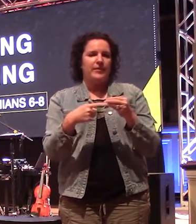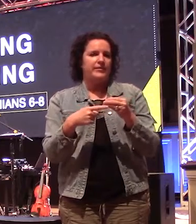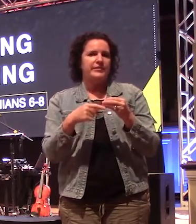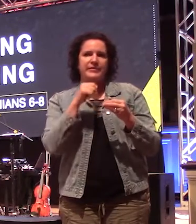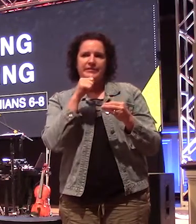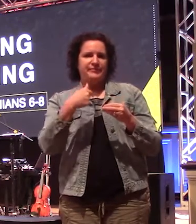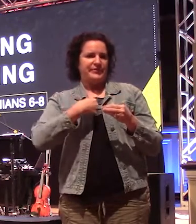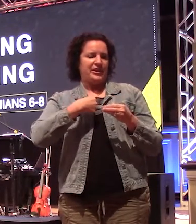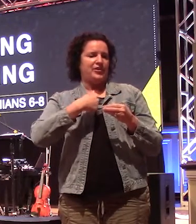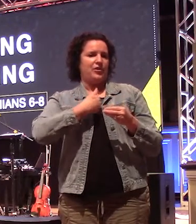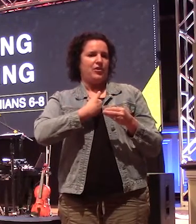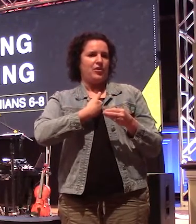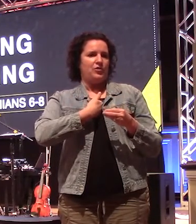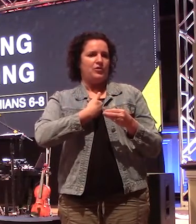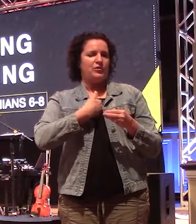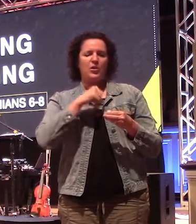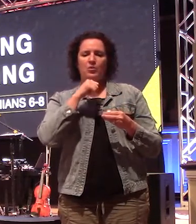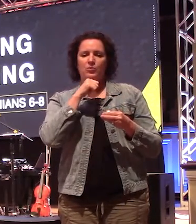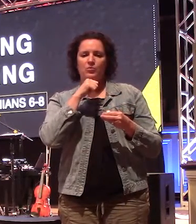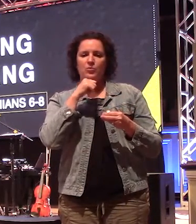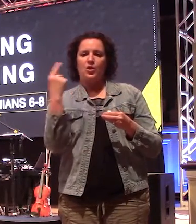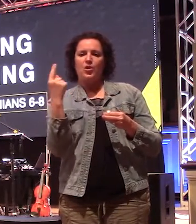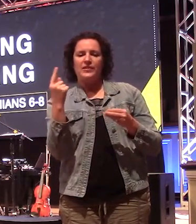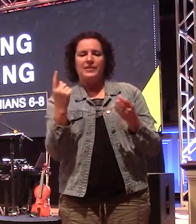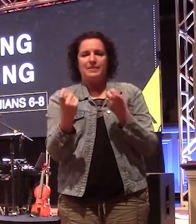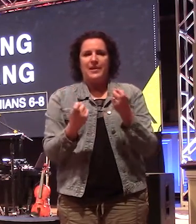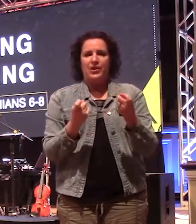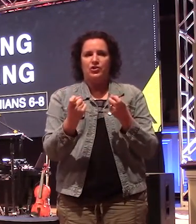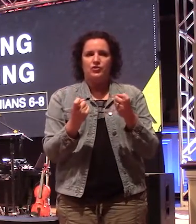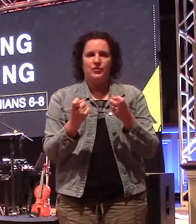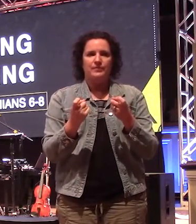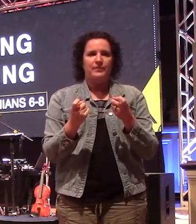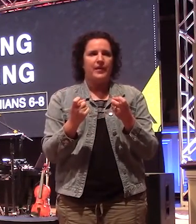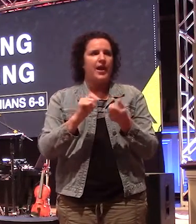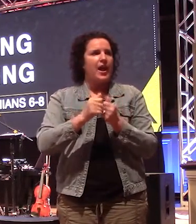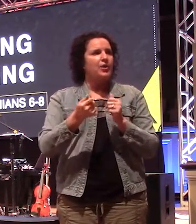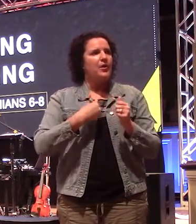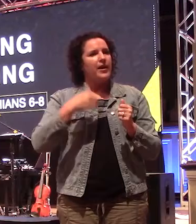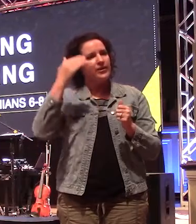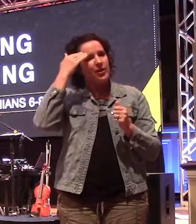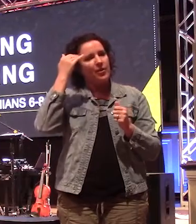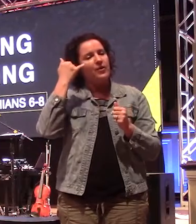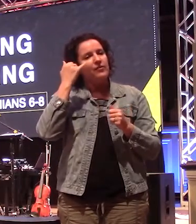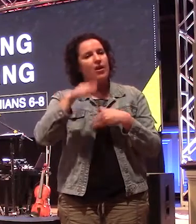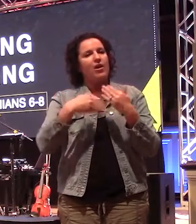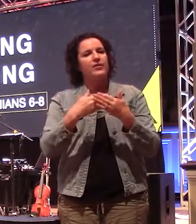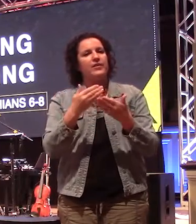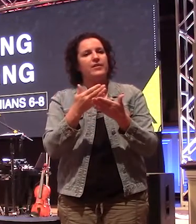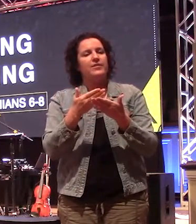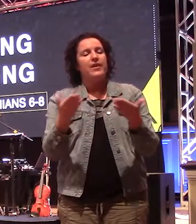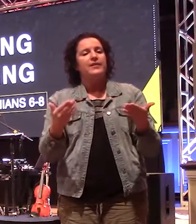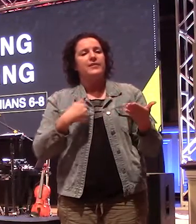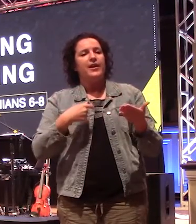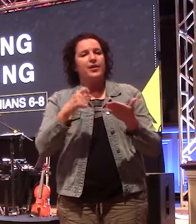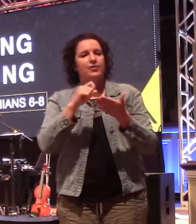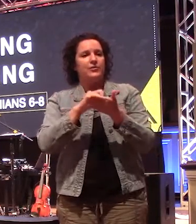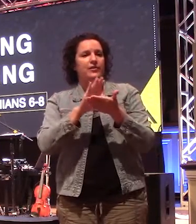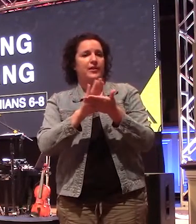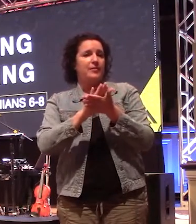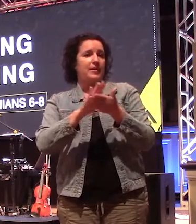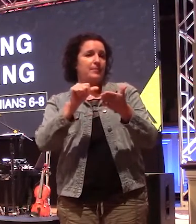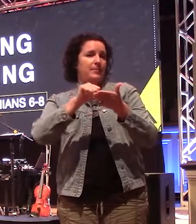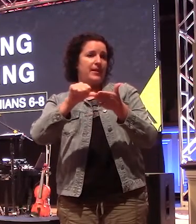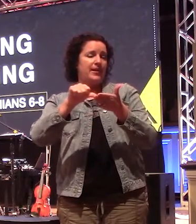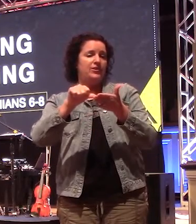manager. We really don't own anything. You say, how do I know if all the things that I'm writing down on my page that God has trusted me, a